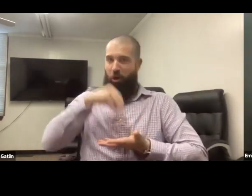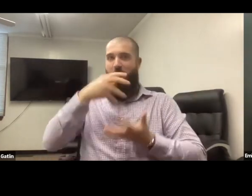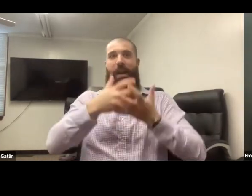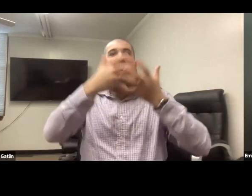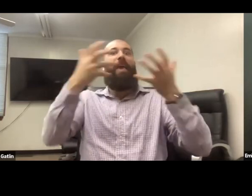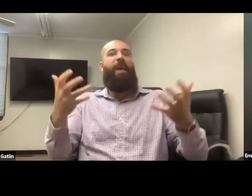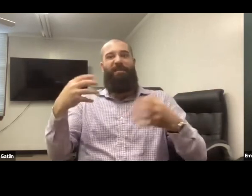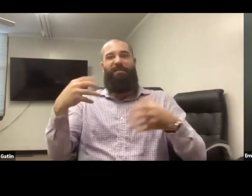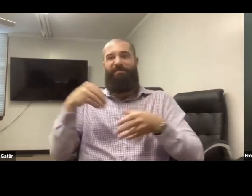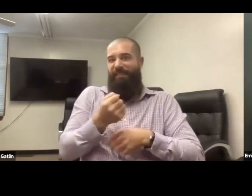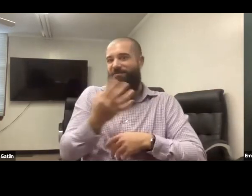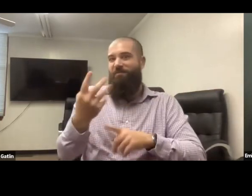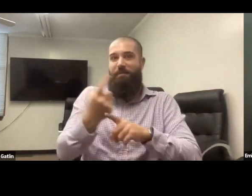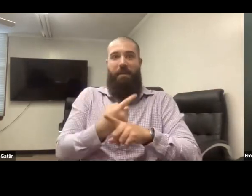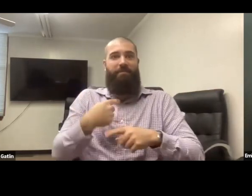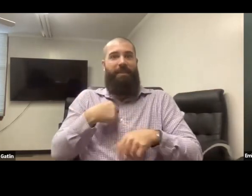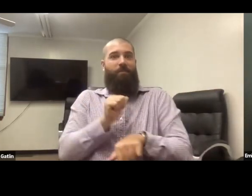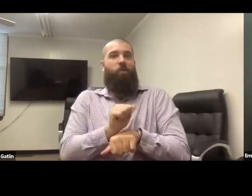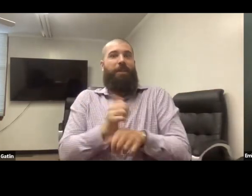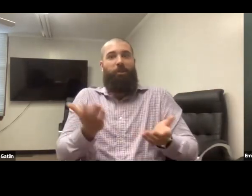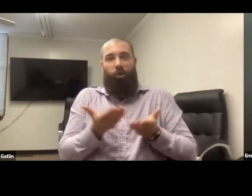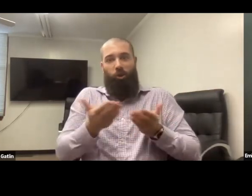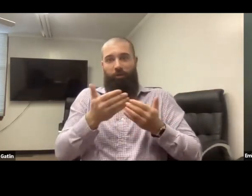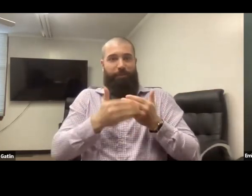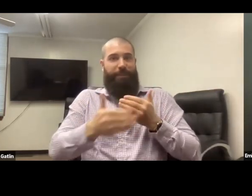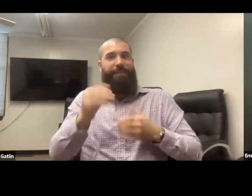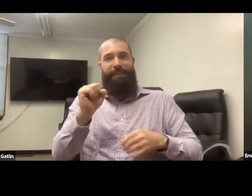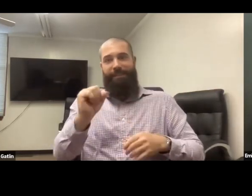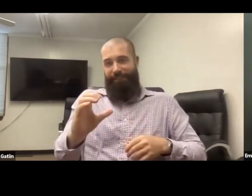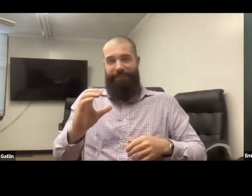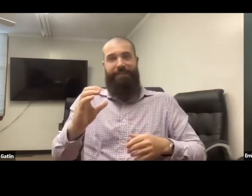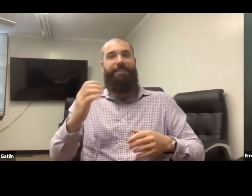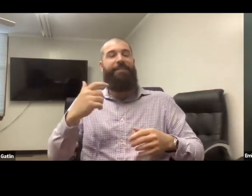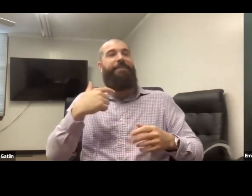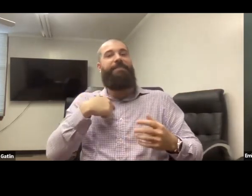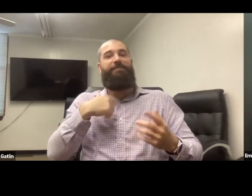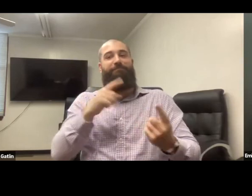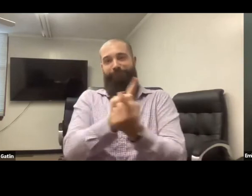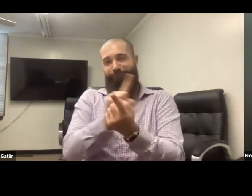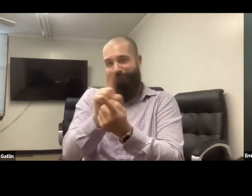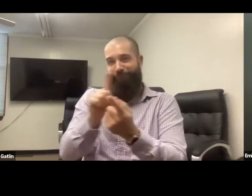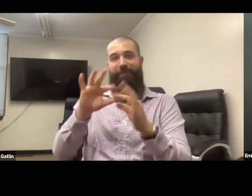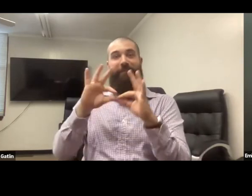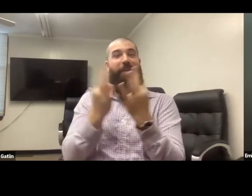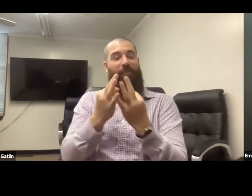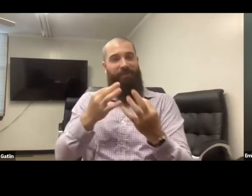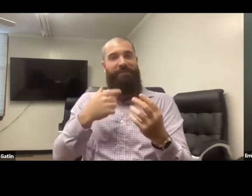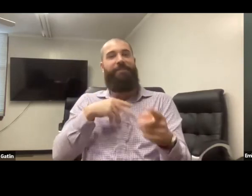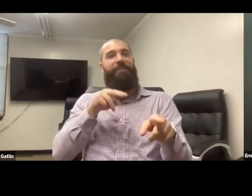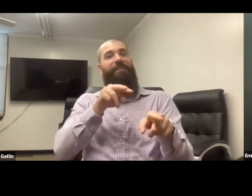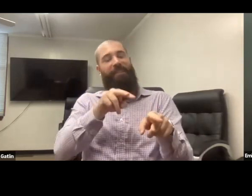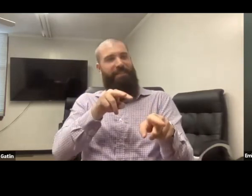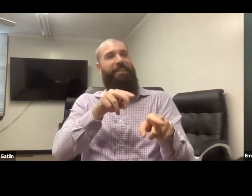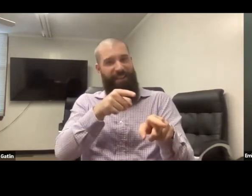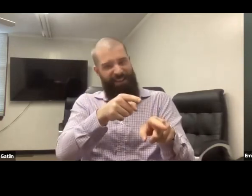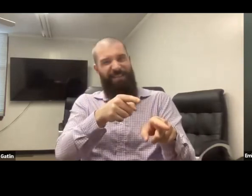thing is for you, different people and yourself. And then I've just been here a few months, right, in South Carolina. So I'm meeting so many